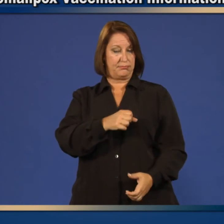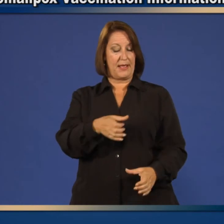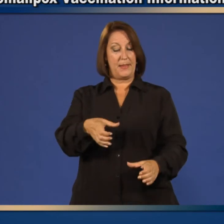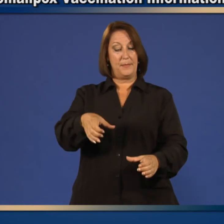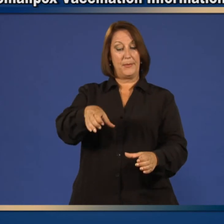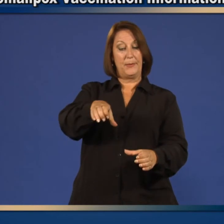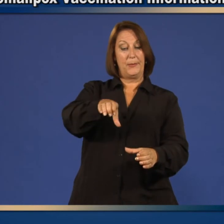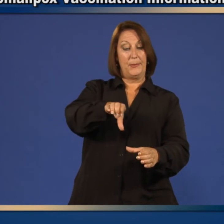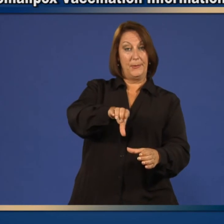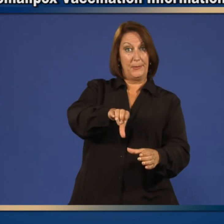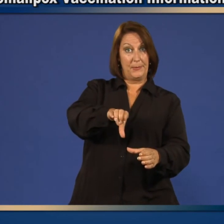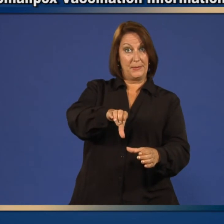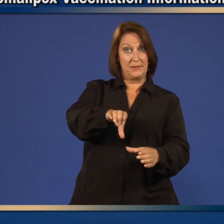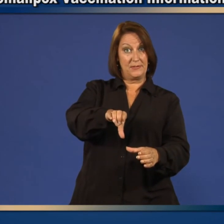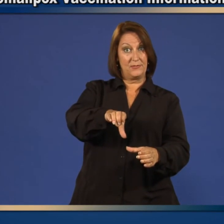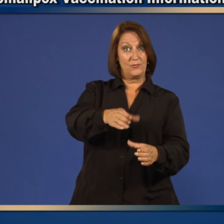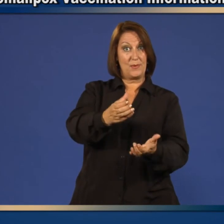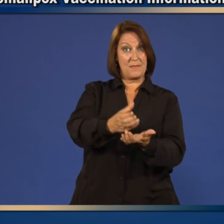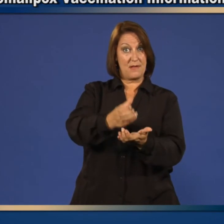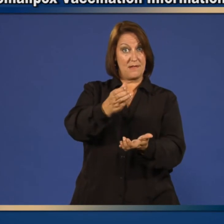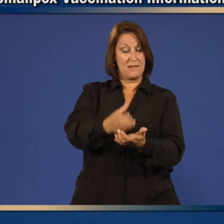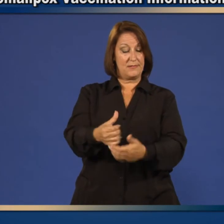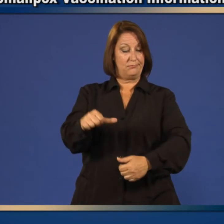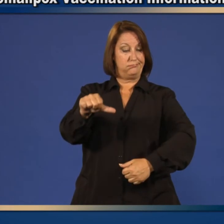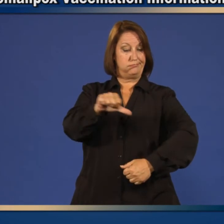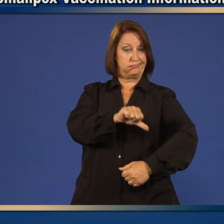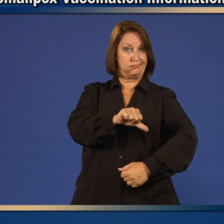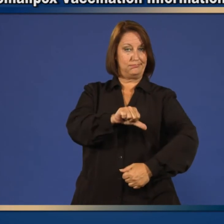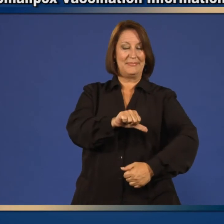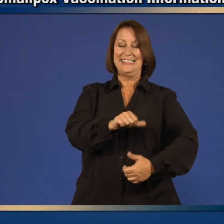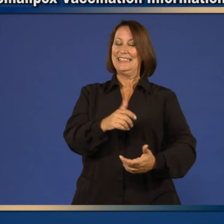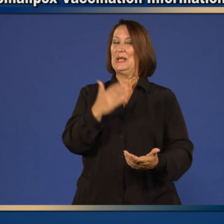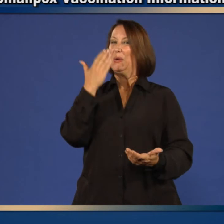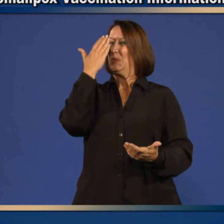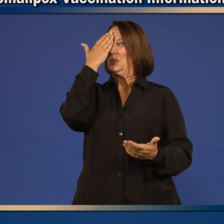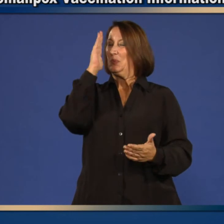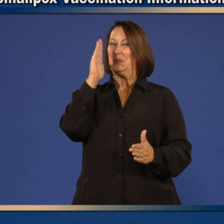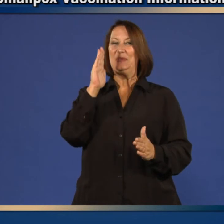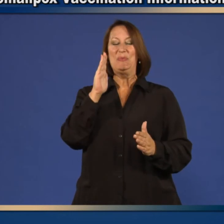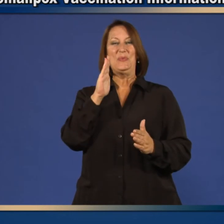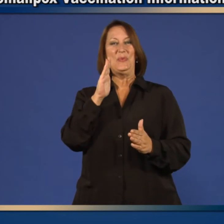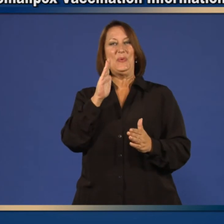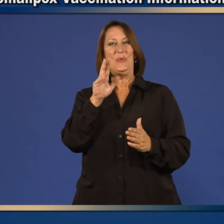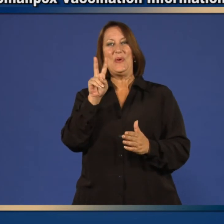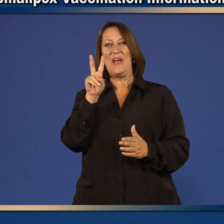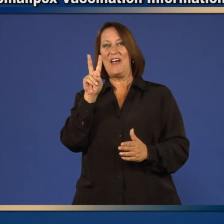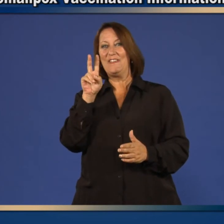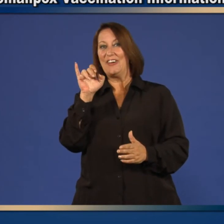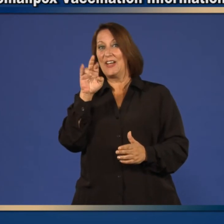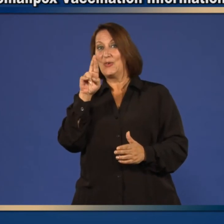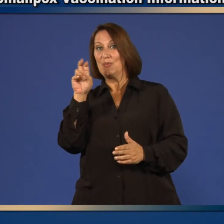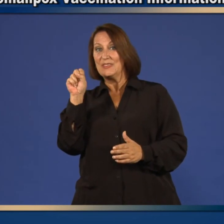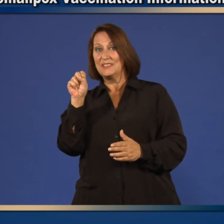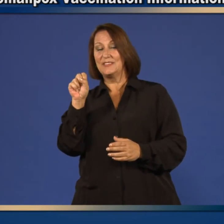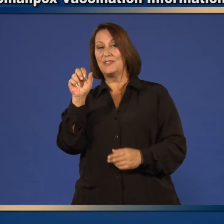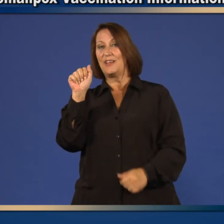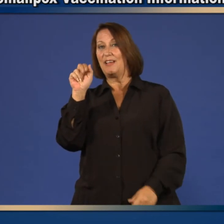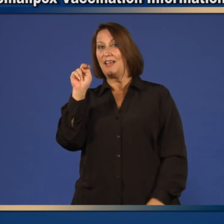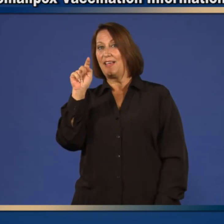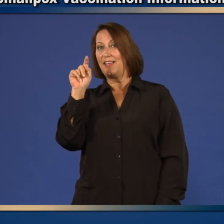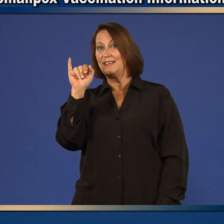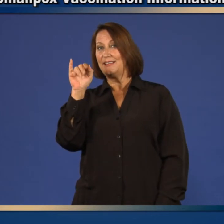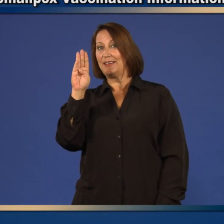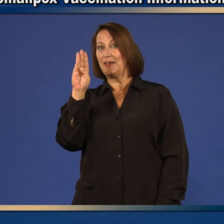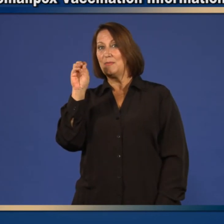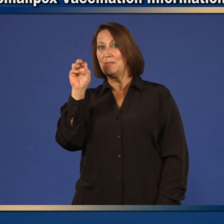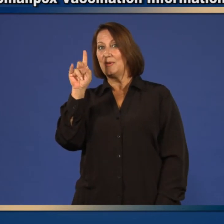pumping and then bottle feeding breast milk. It is unknown whether the vaccine virus or